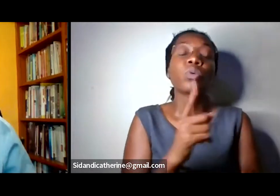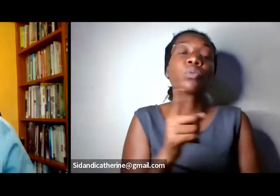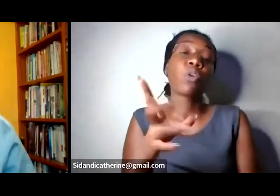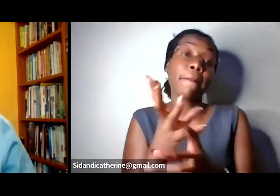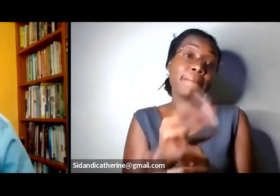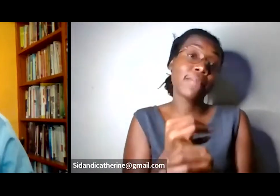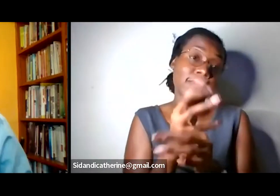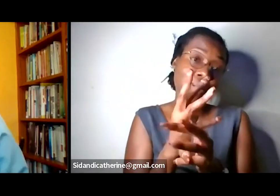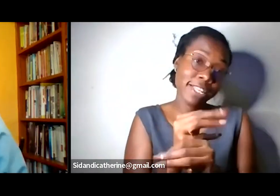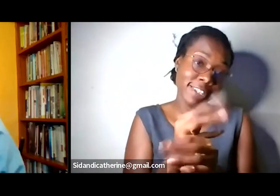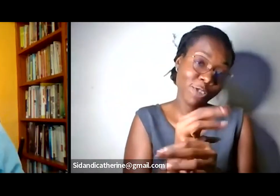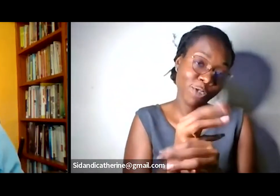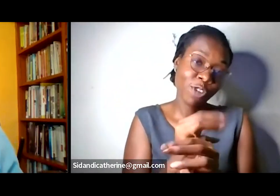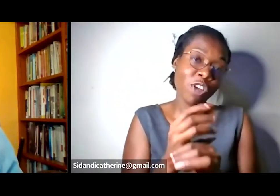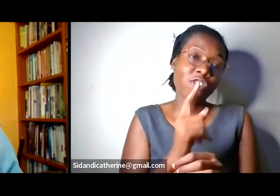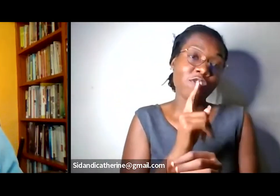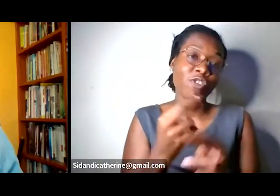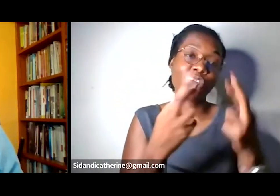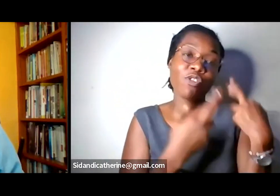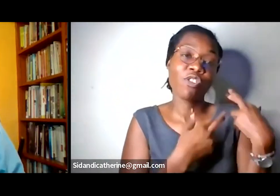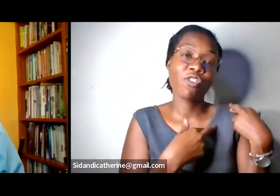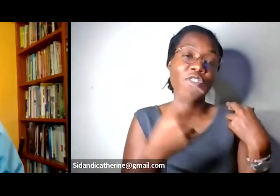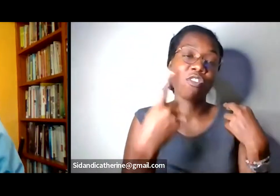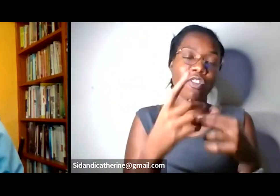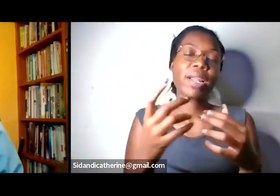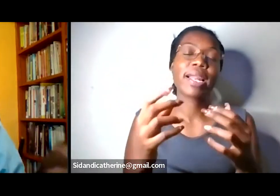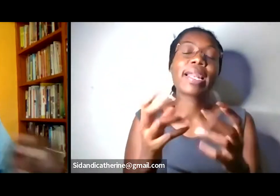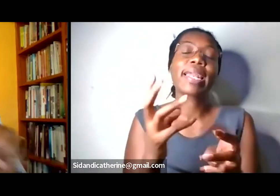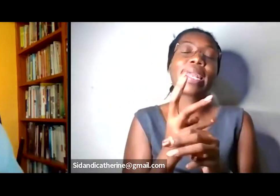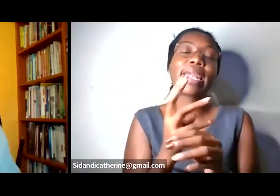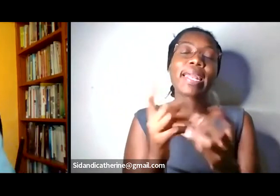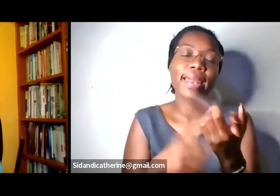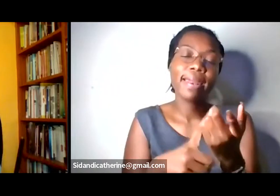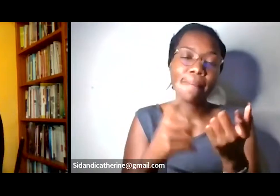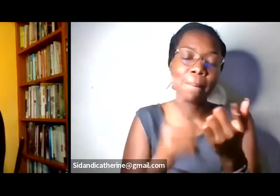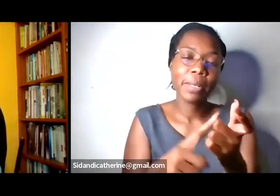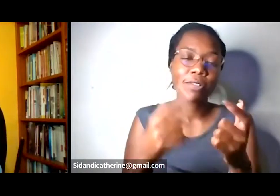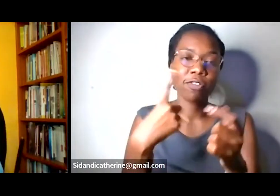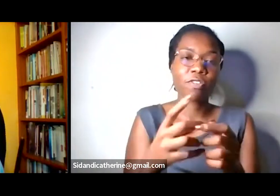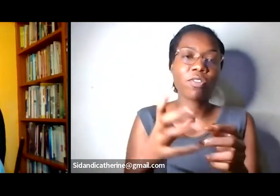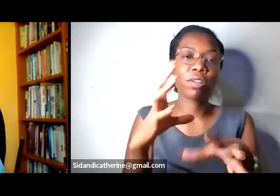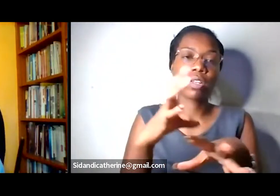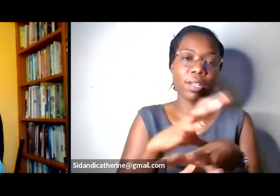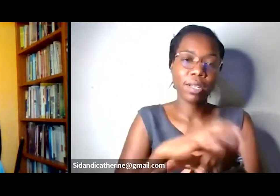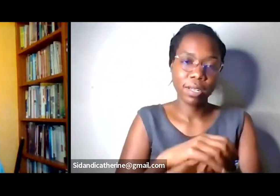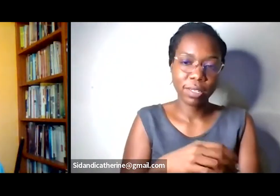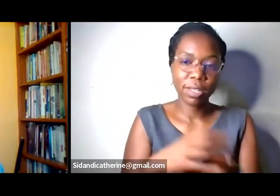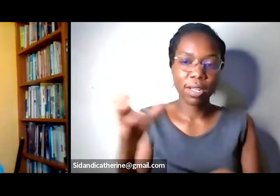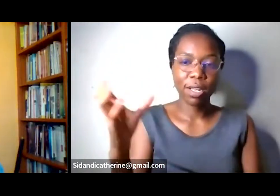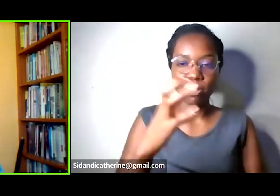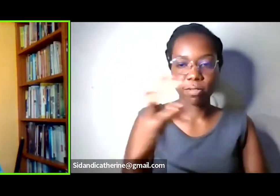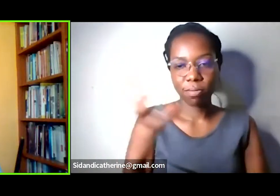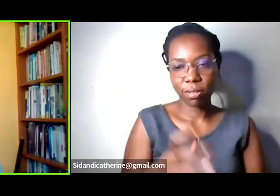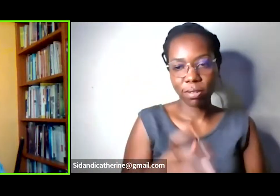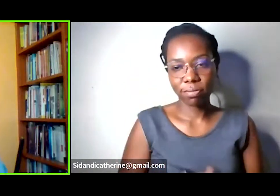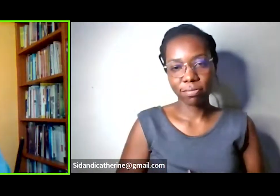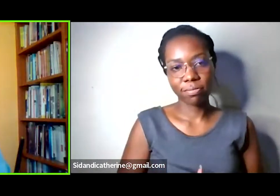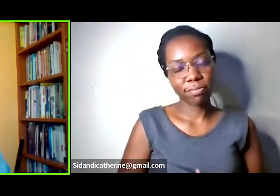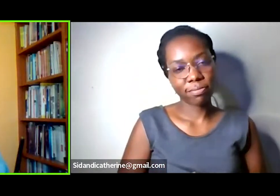value point. That prescription is a roadmap. It is a value point. And even following up to implement